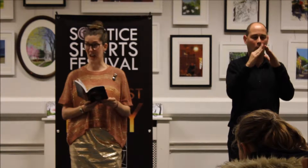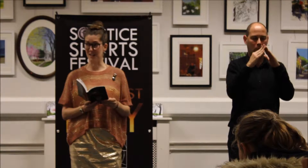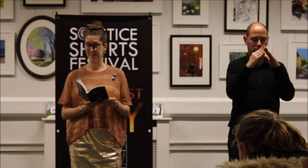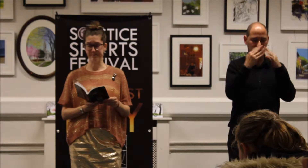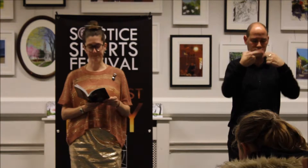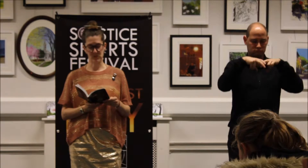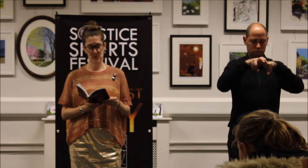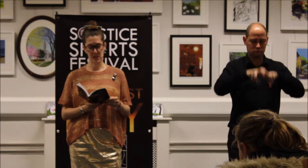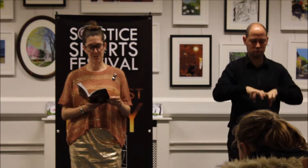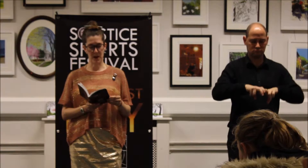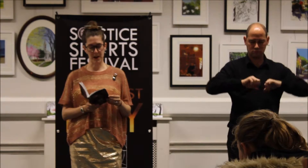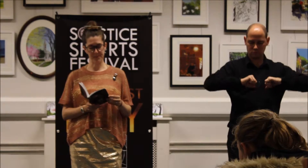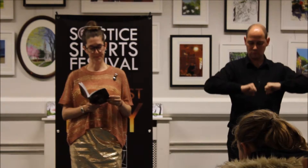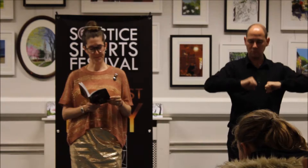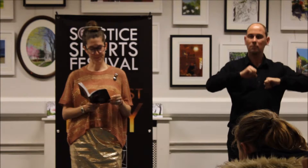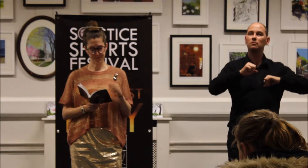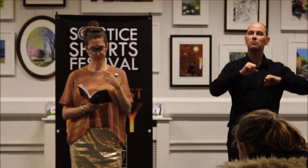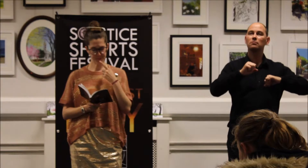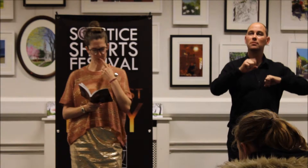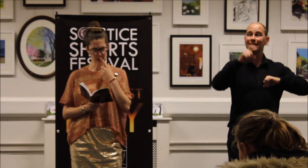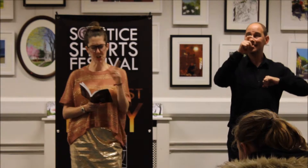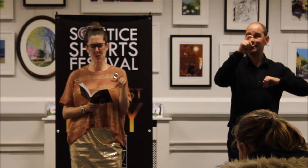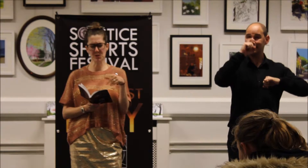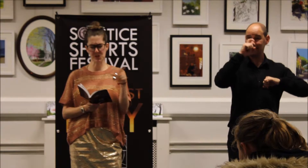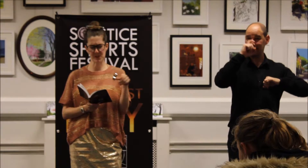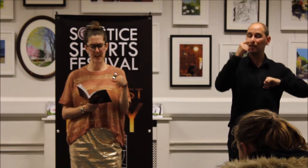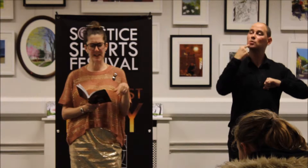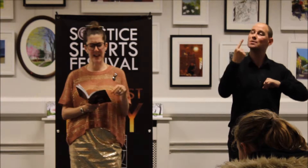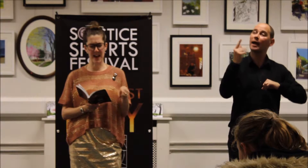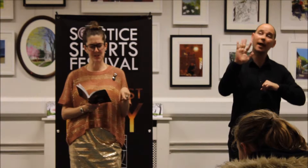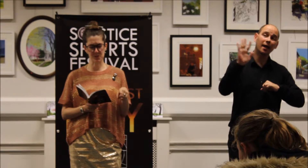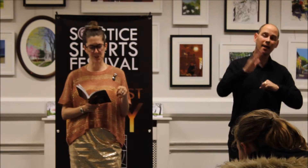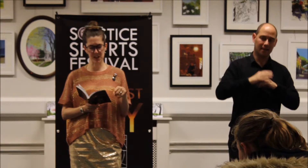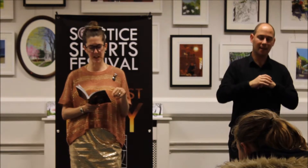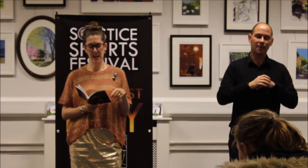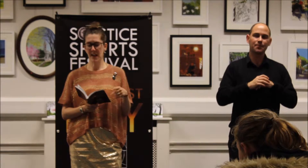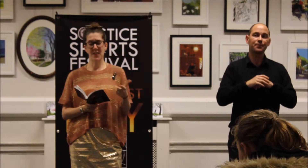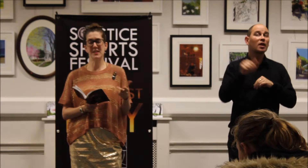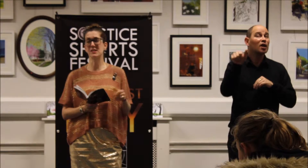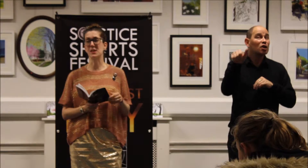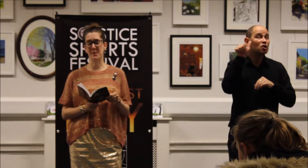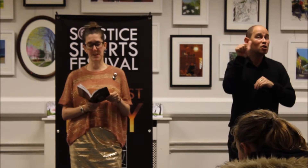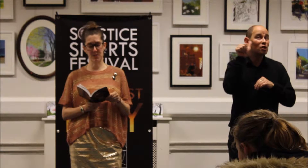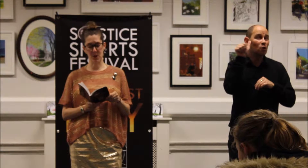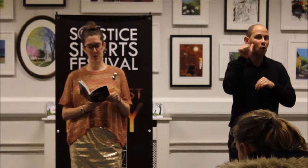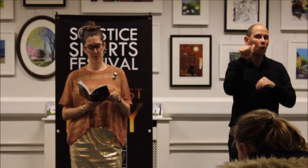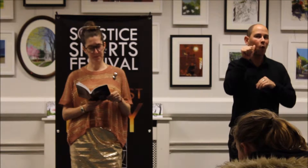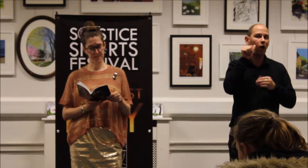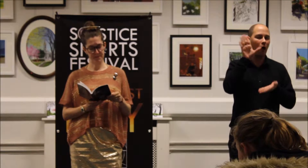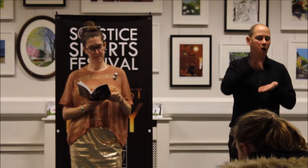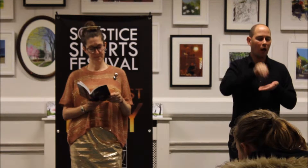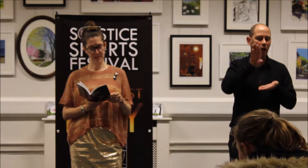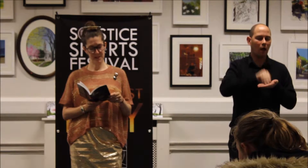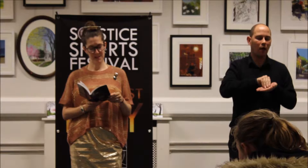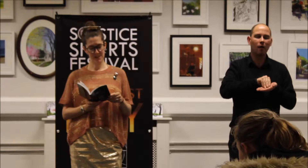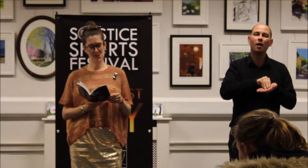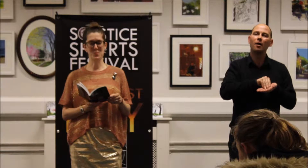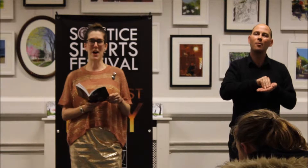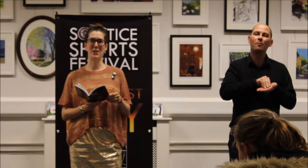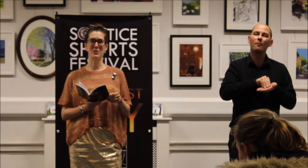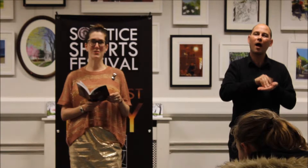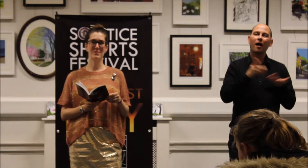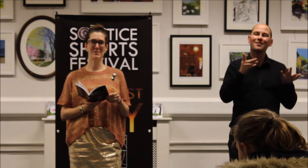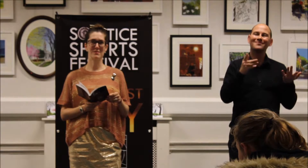sister again to say goodbye. She knew she was getting the answering machine, and this time it didn't throw her.